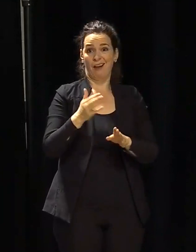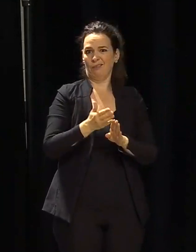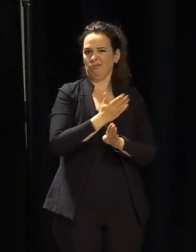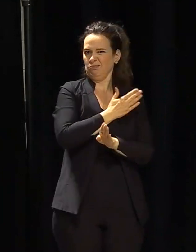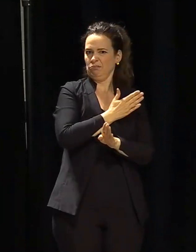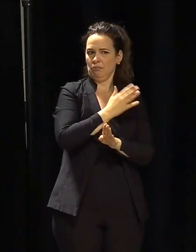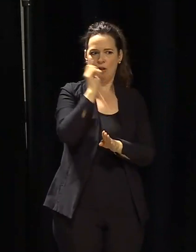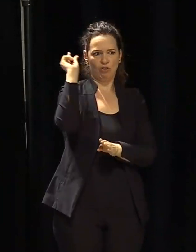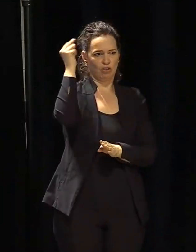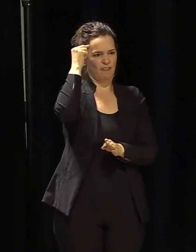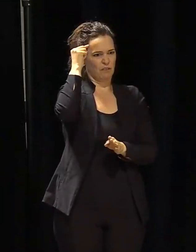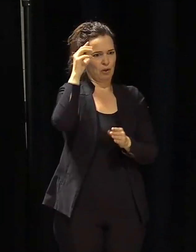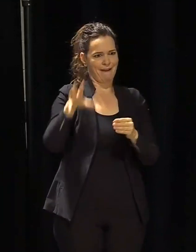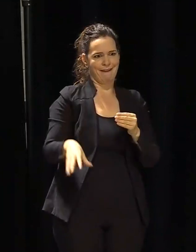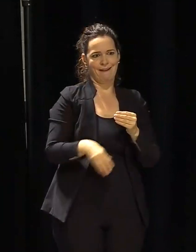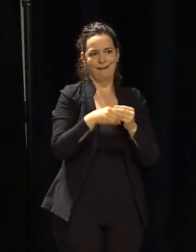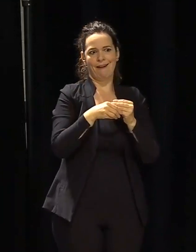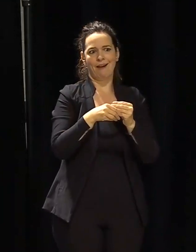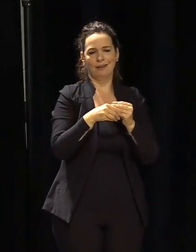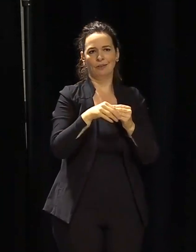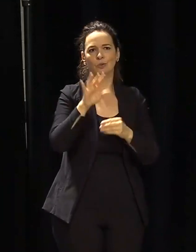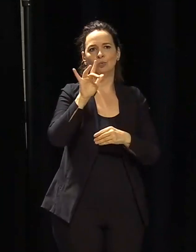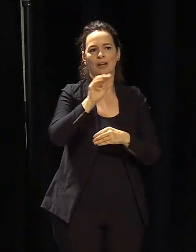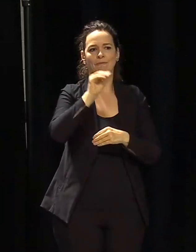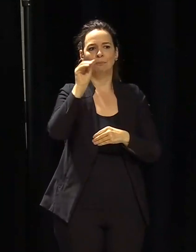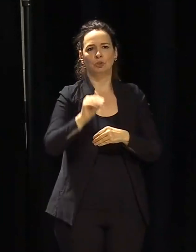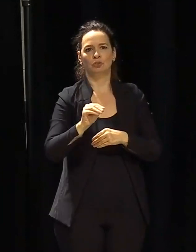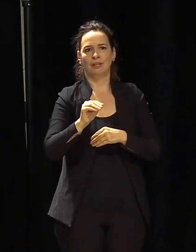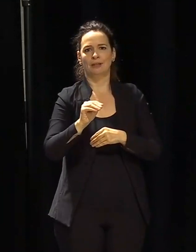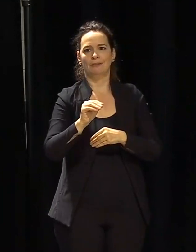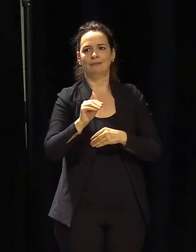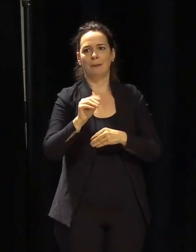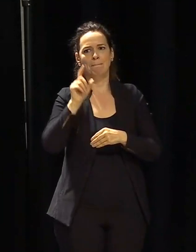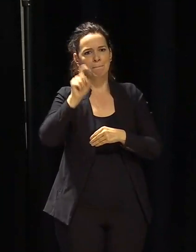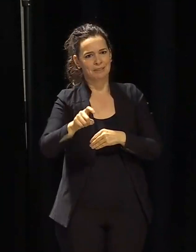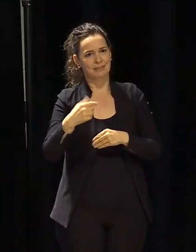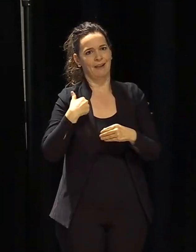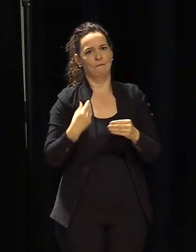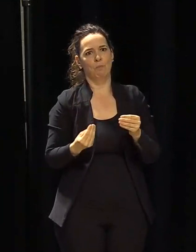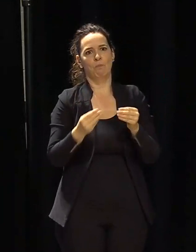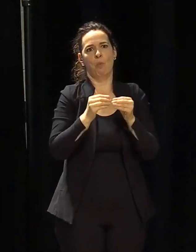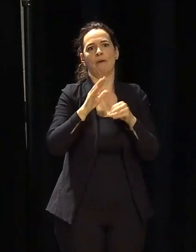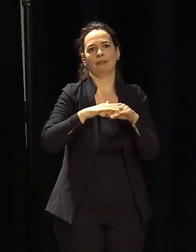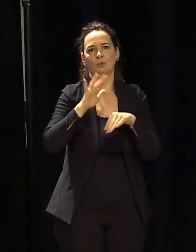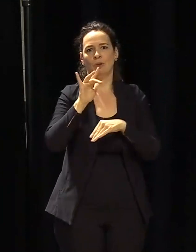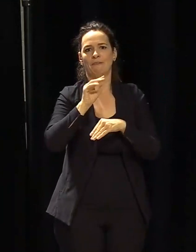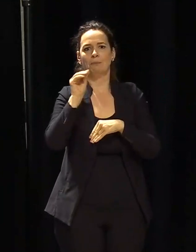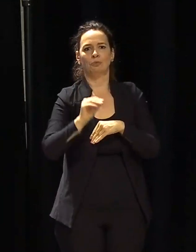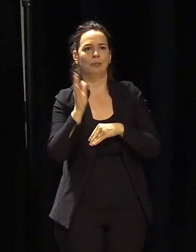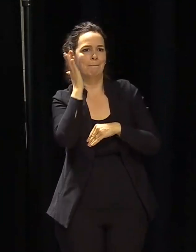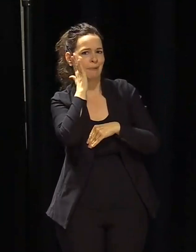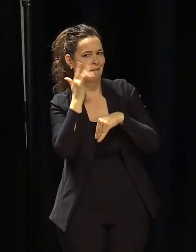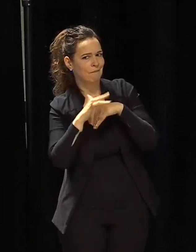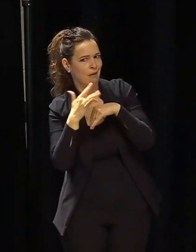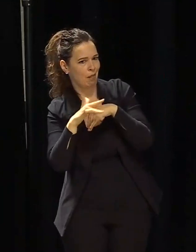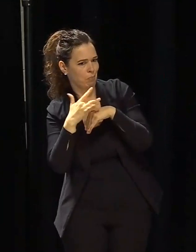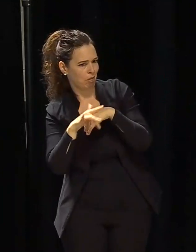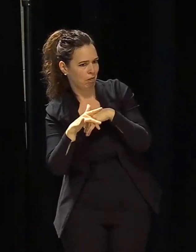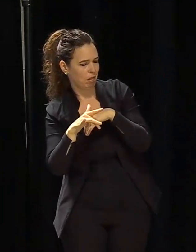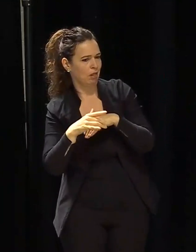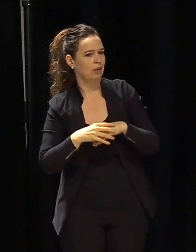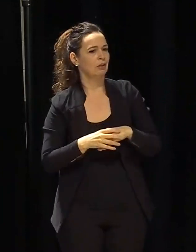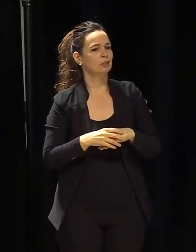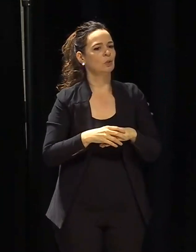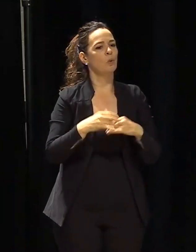beds. So we have the ability to meet the moment at this time,